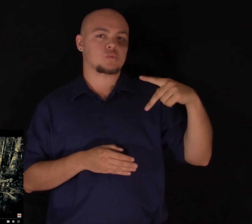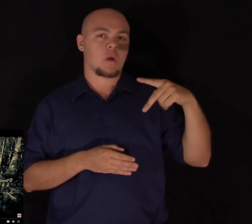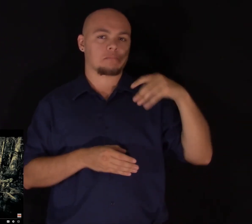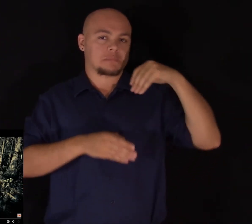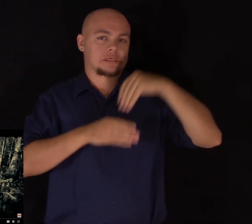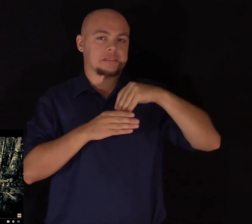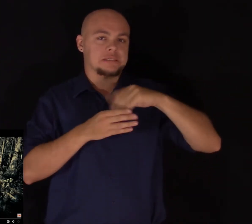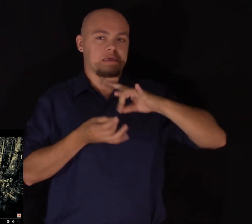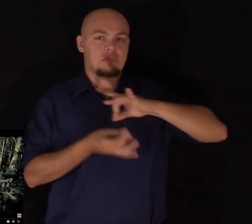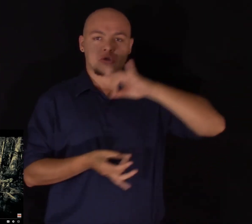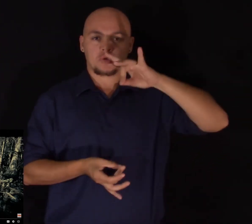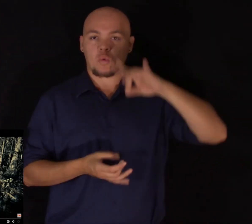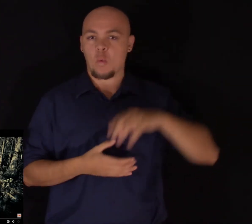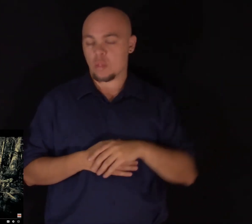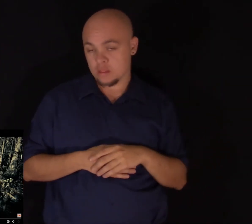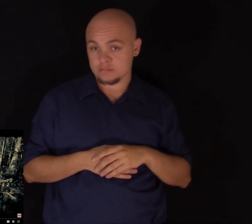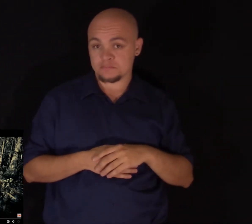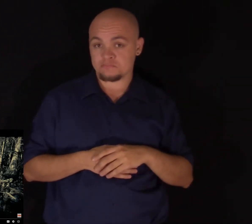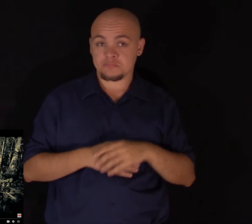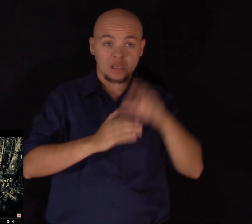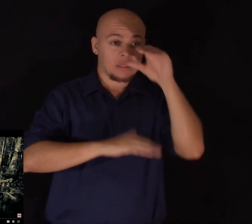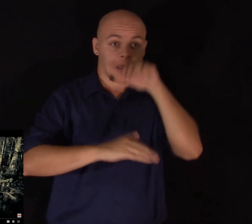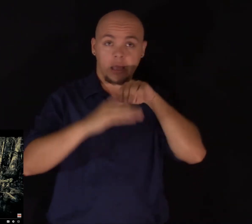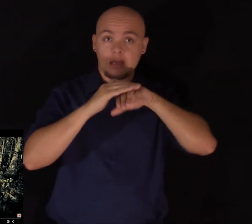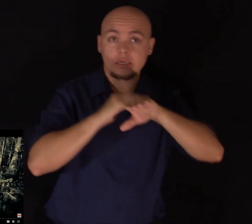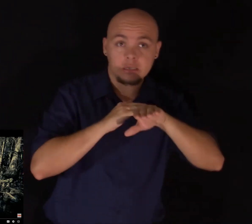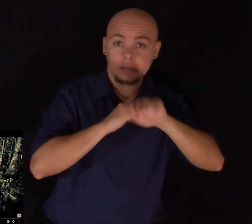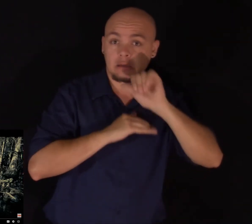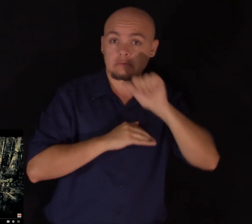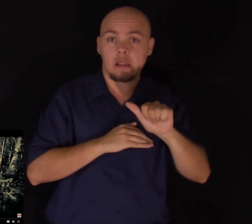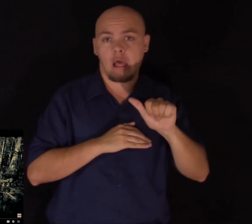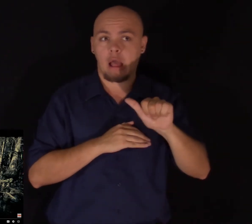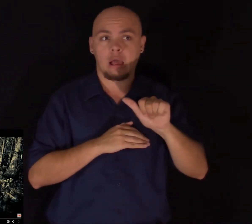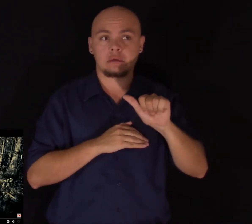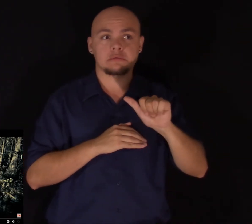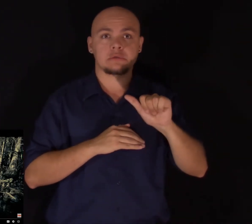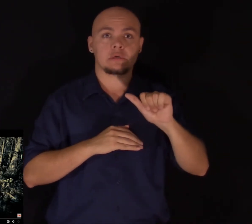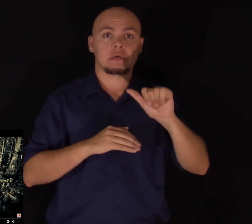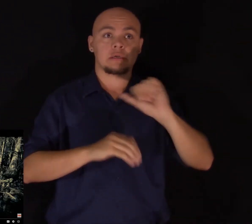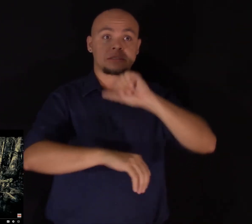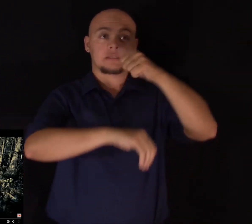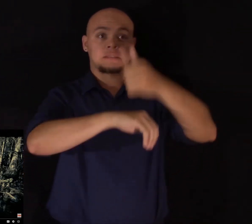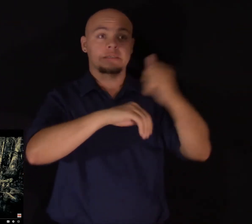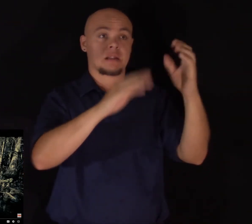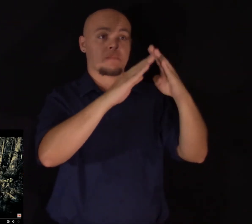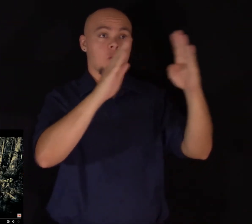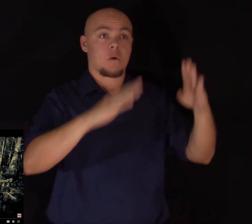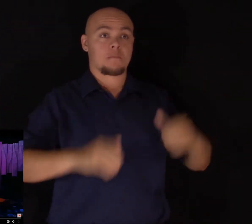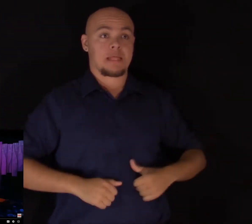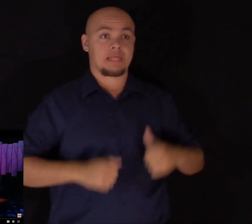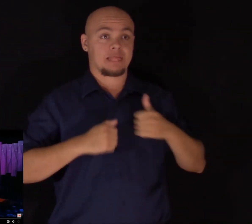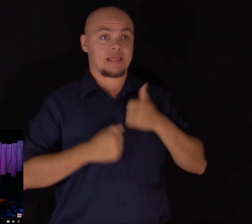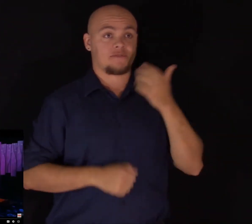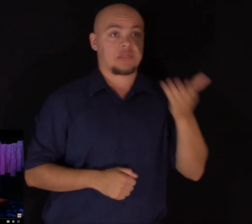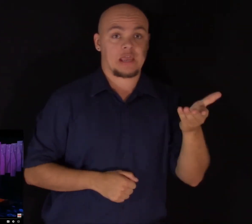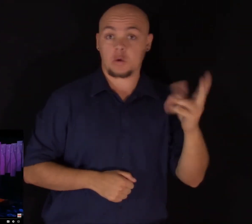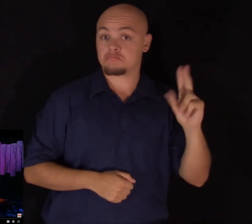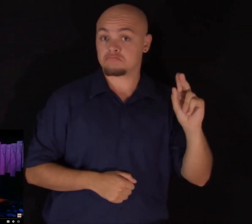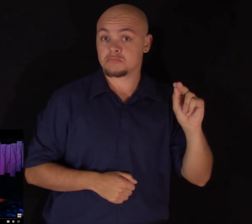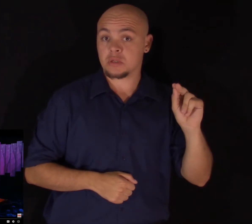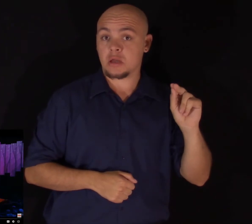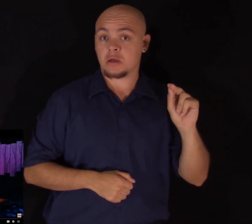we're going to walk in, and the purpose is not to walk in and, construct a home and live there. It is to put on